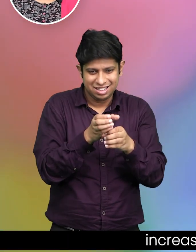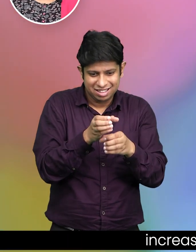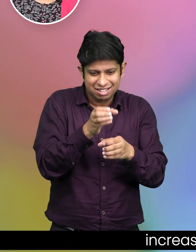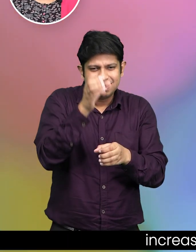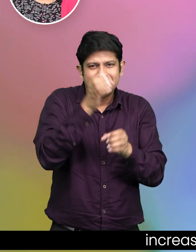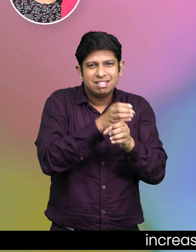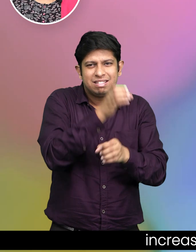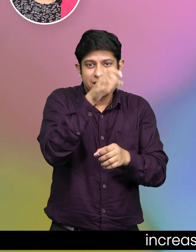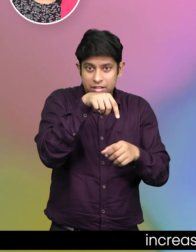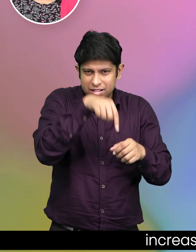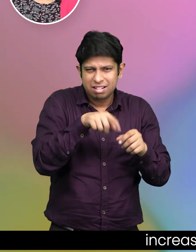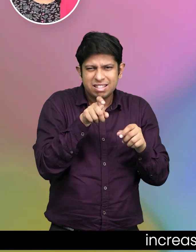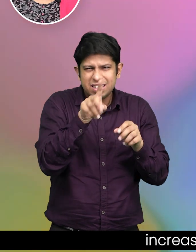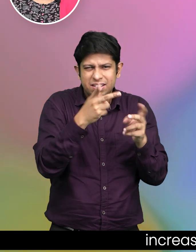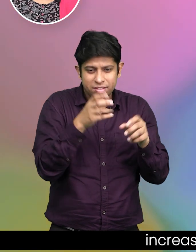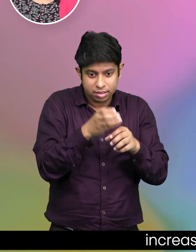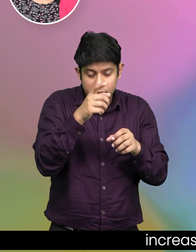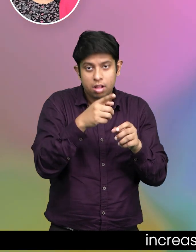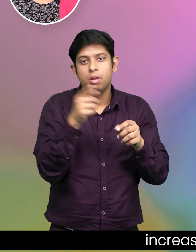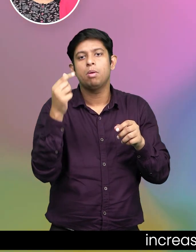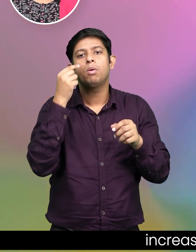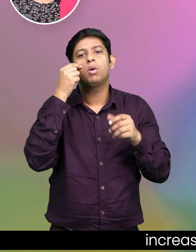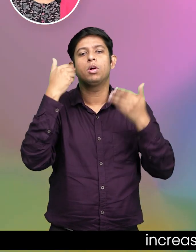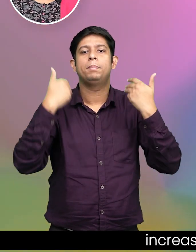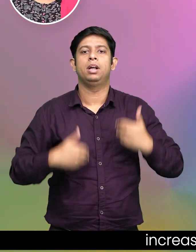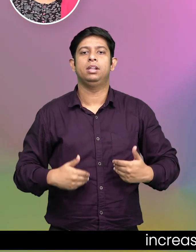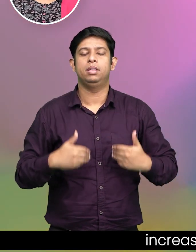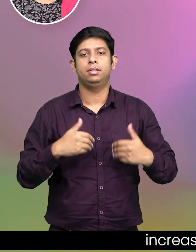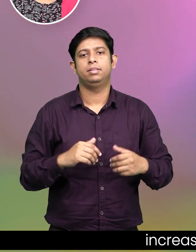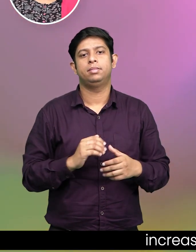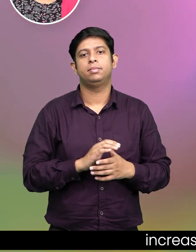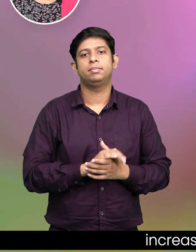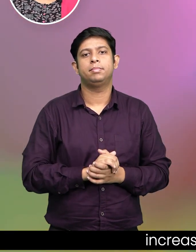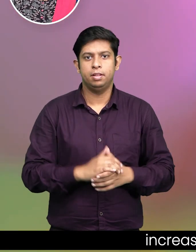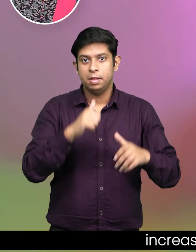from sponges to humans.